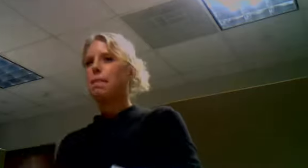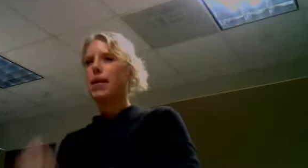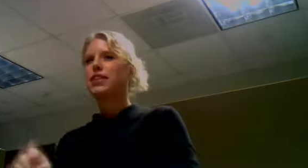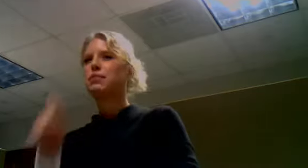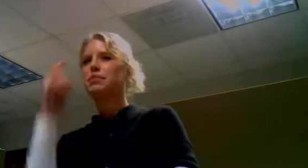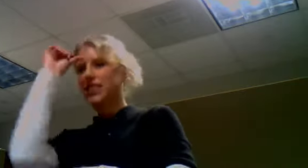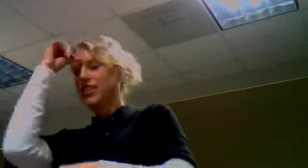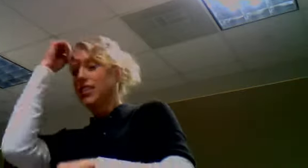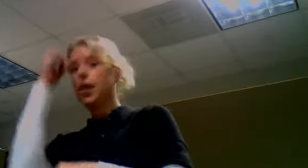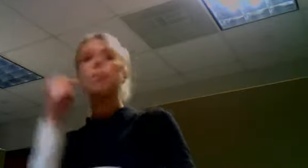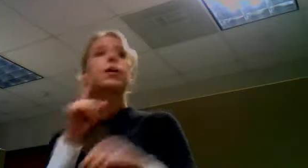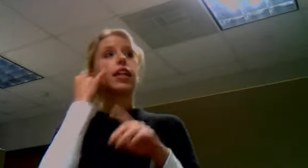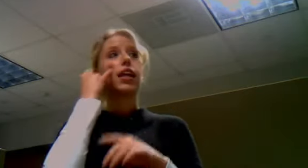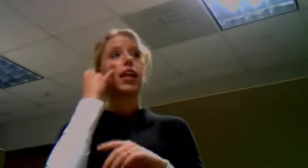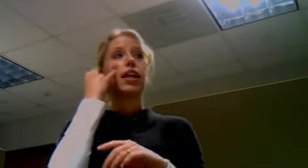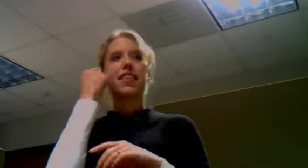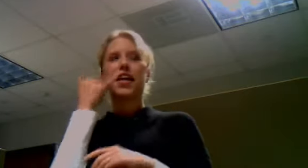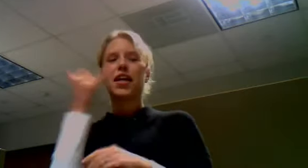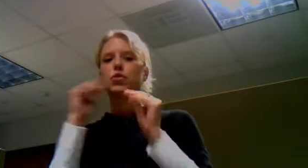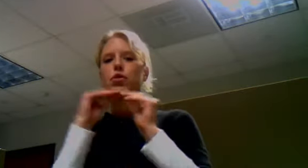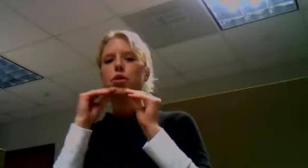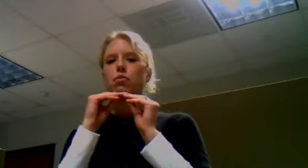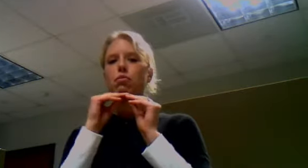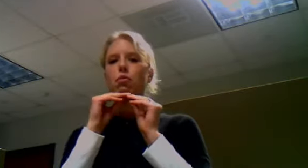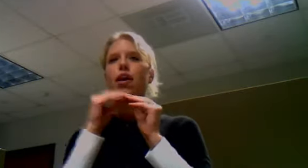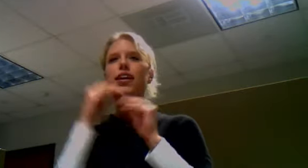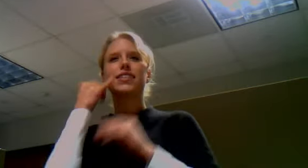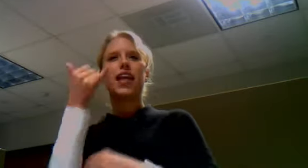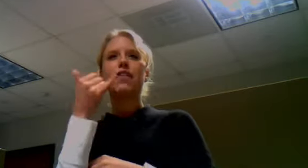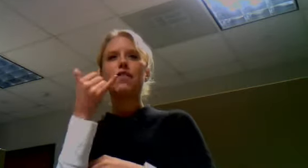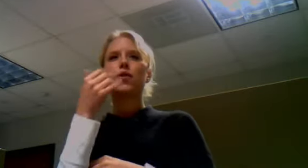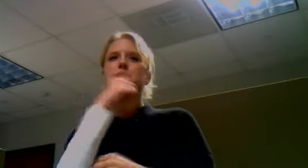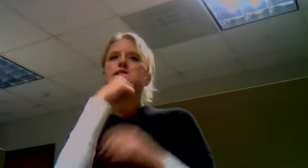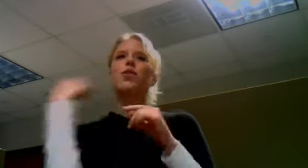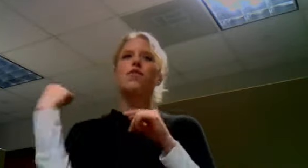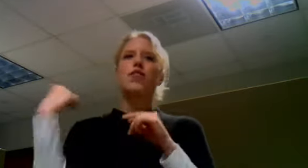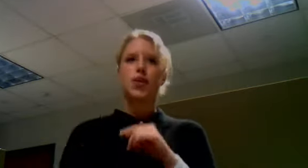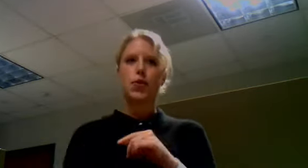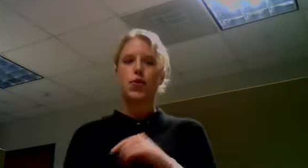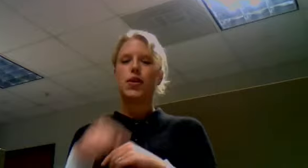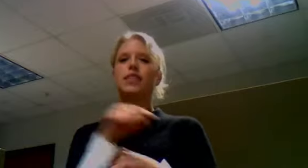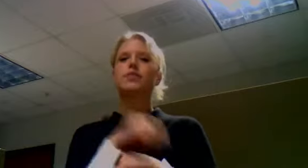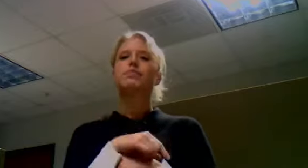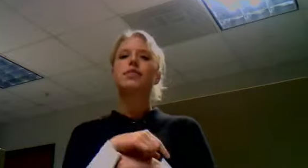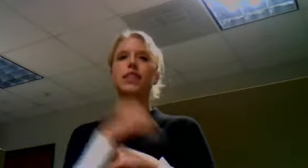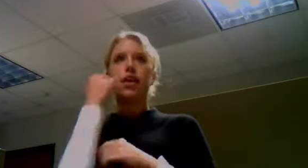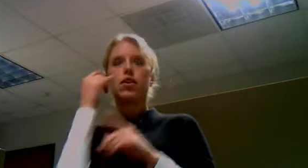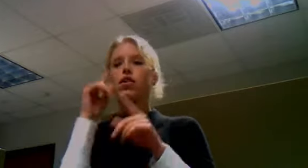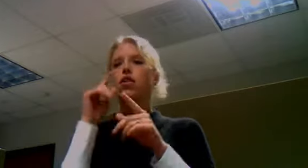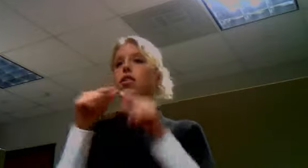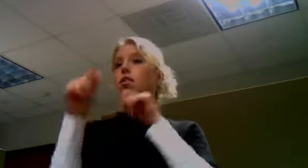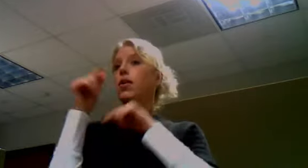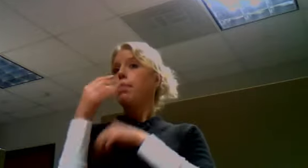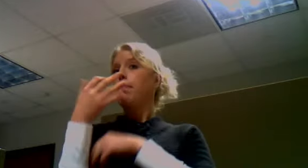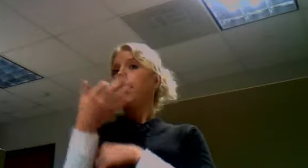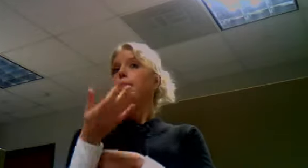more telephones is Soviet Union. And the data refer to 1989. After the country reported a